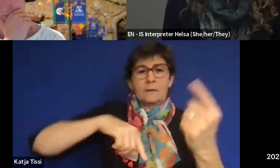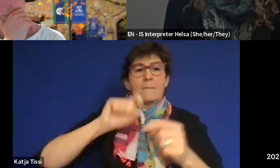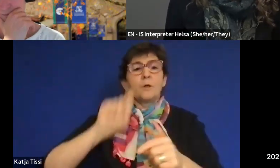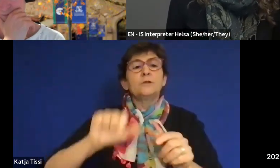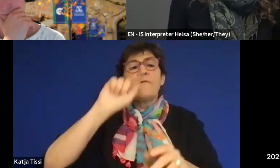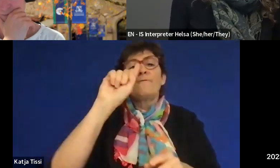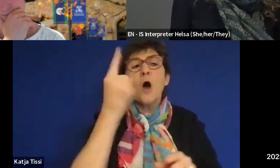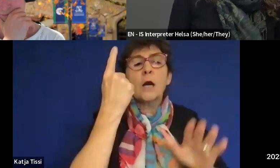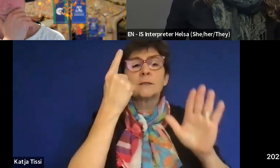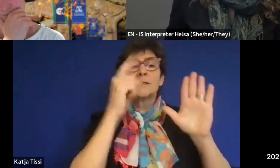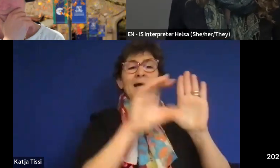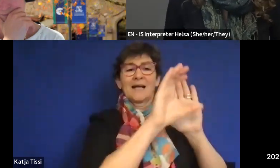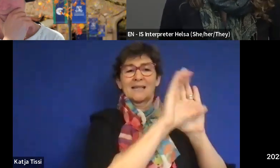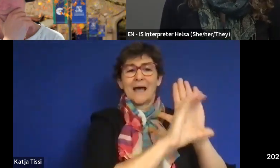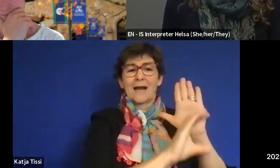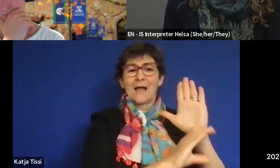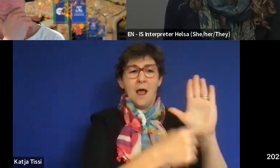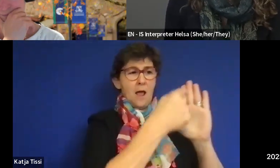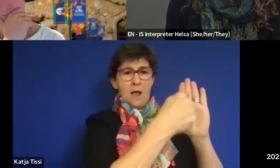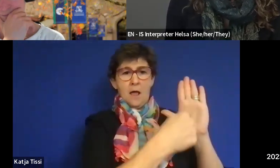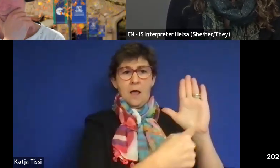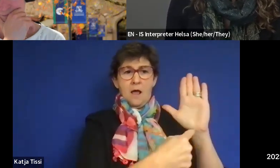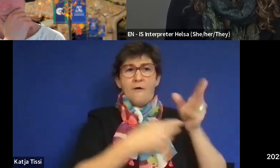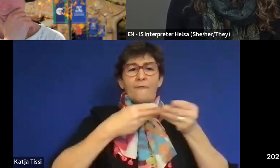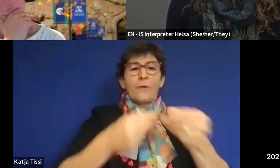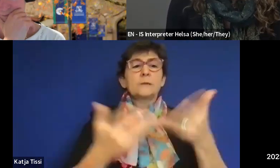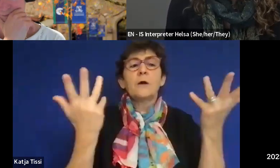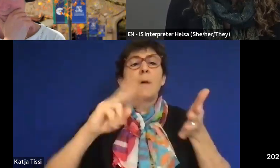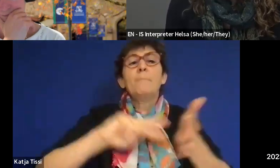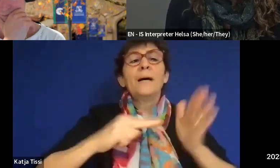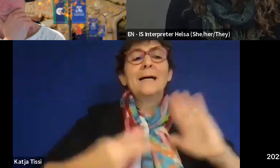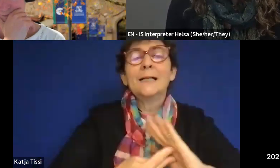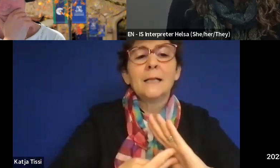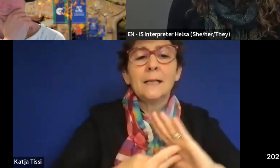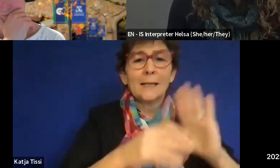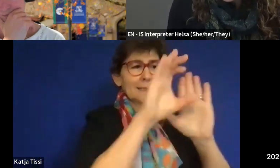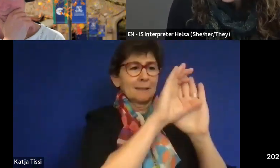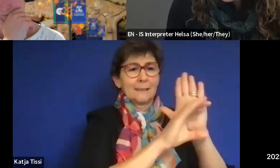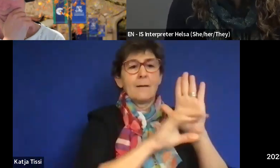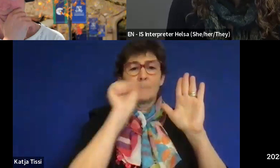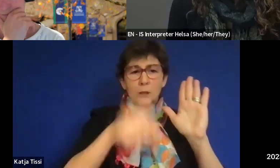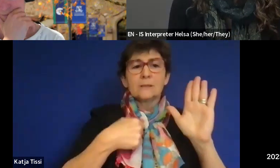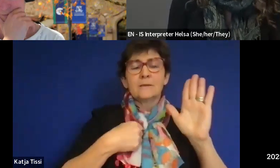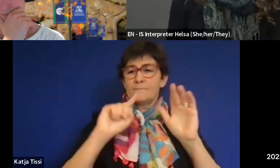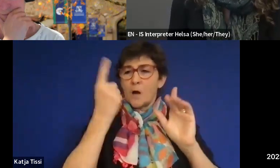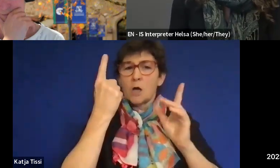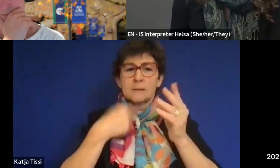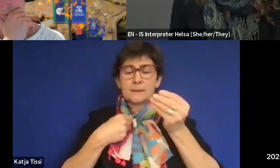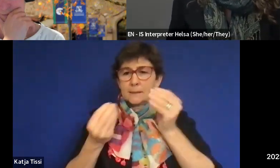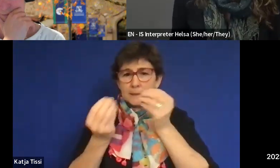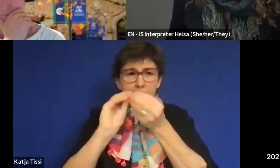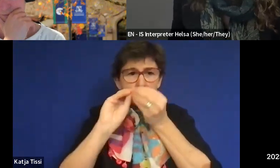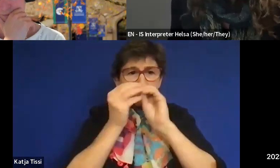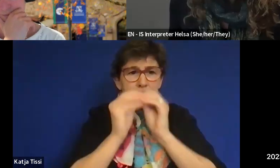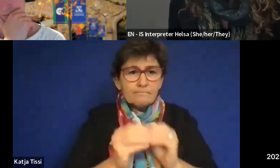more, it will then take us to a place where we can look at that. But we have to first come up with what this criteria is.